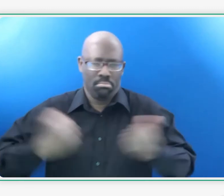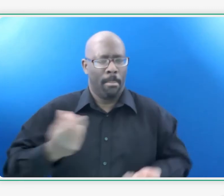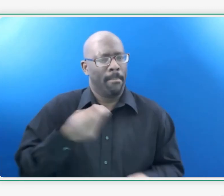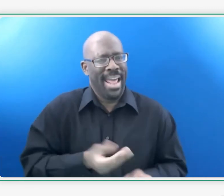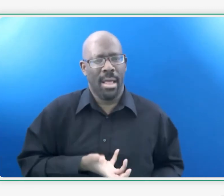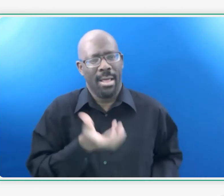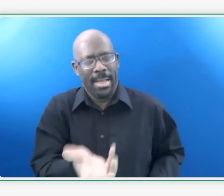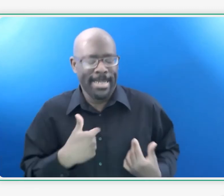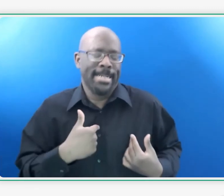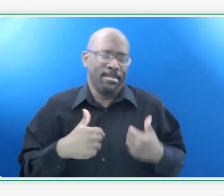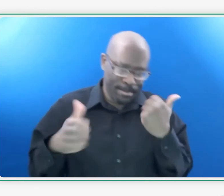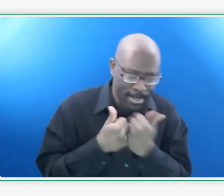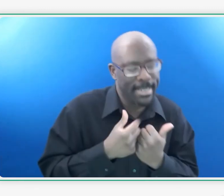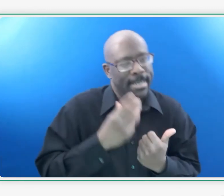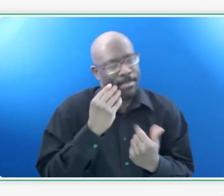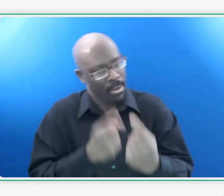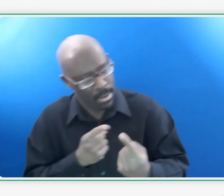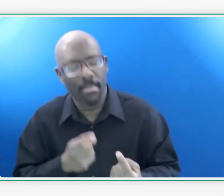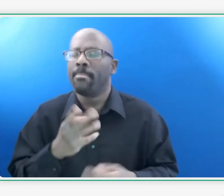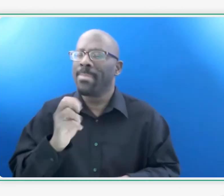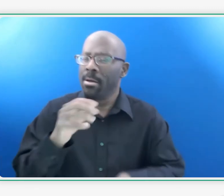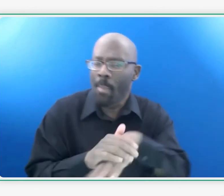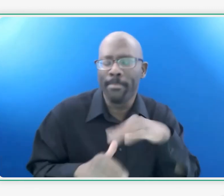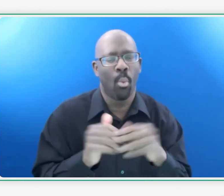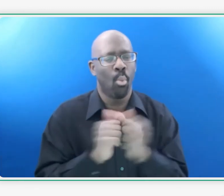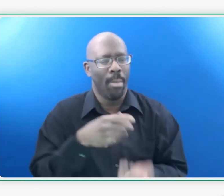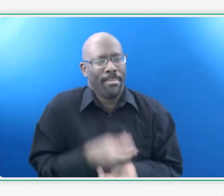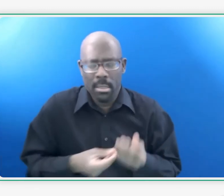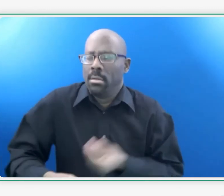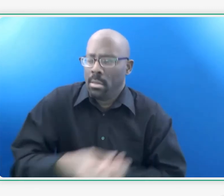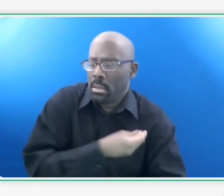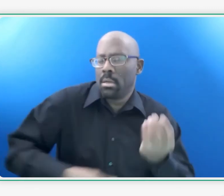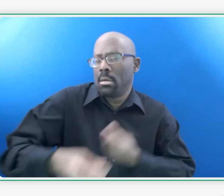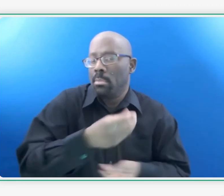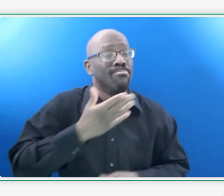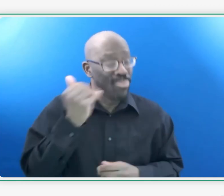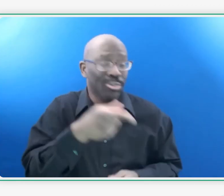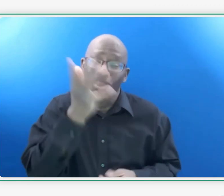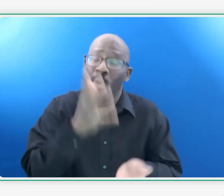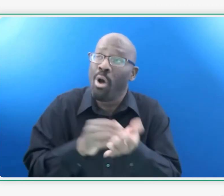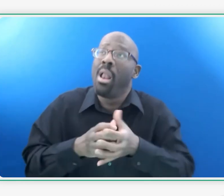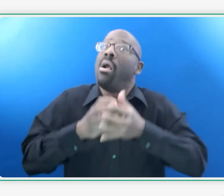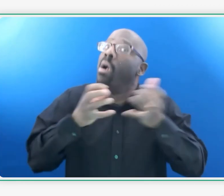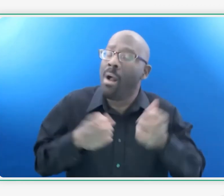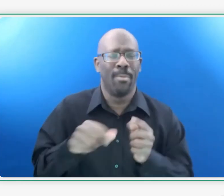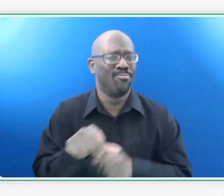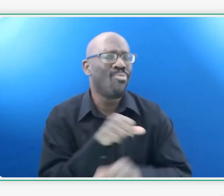And then, of course, we have to create that comfortable space for discussing these topics that we once felt were so taboo.